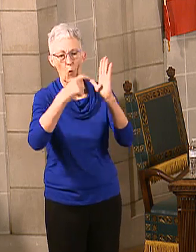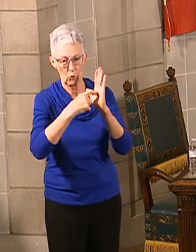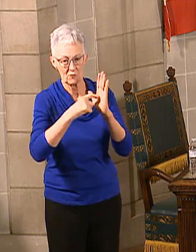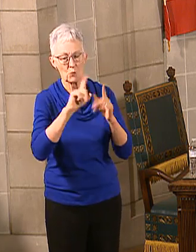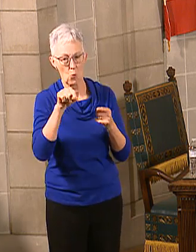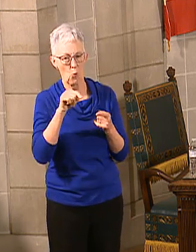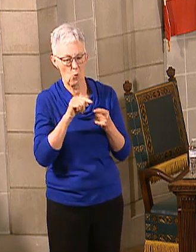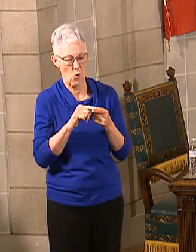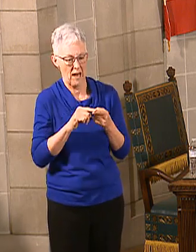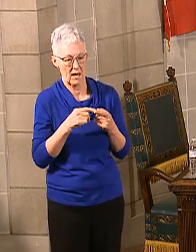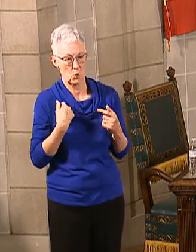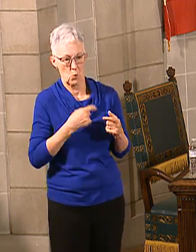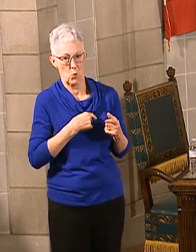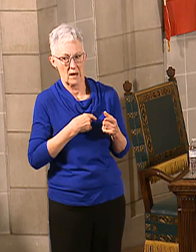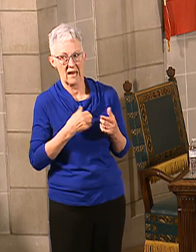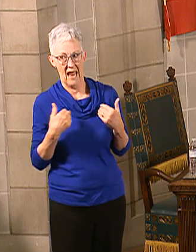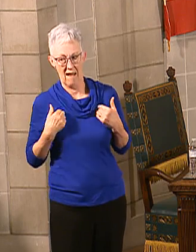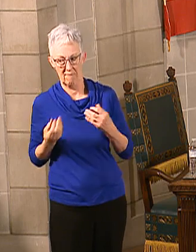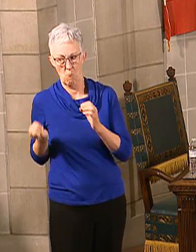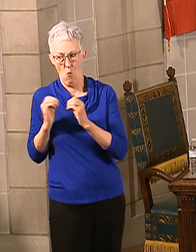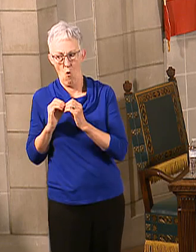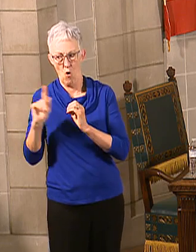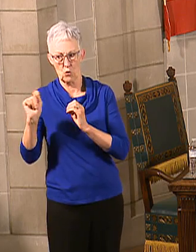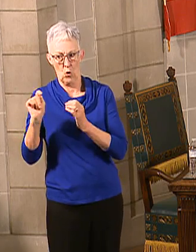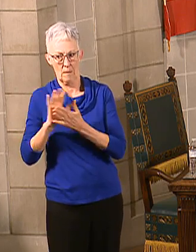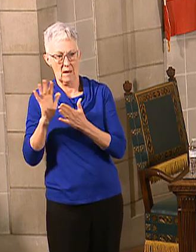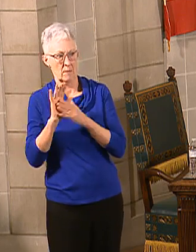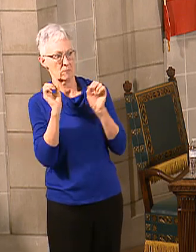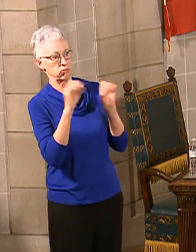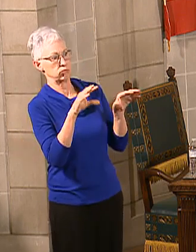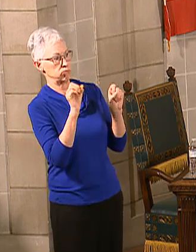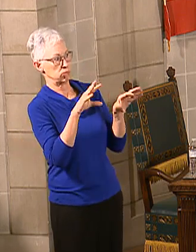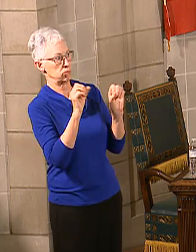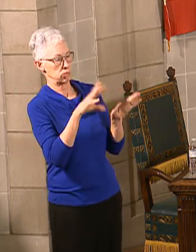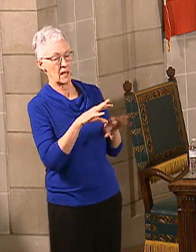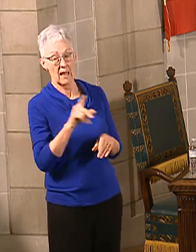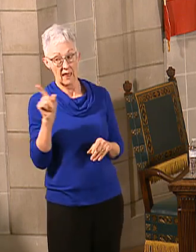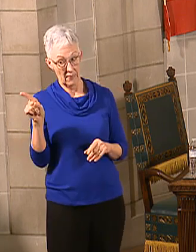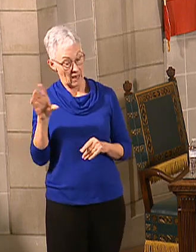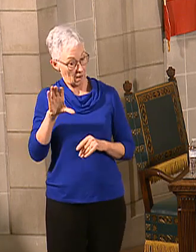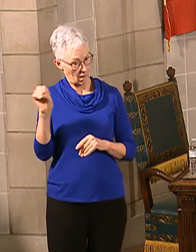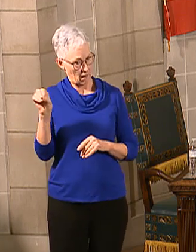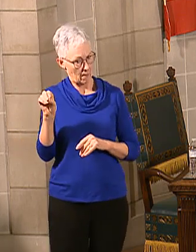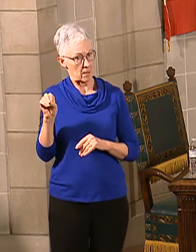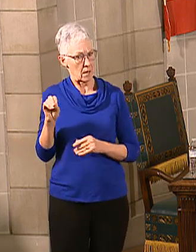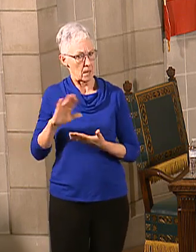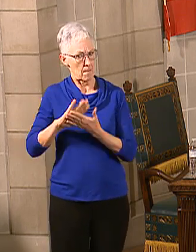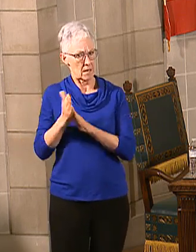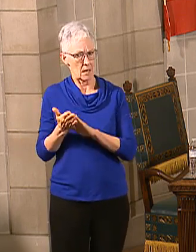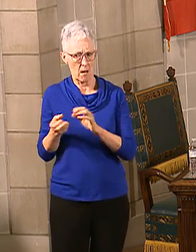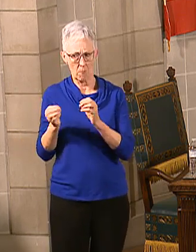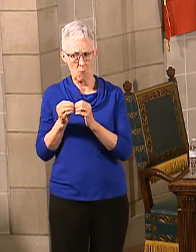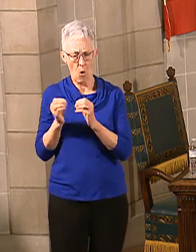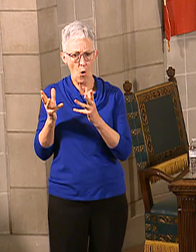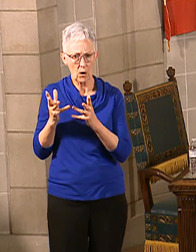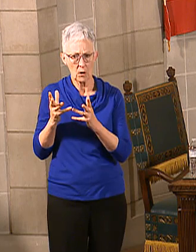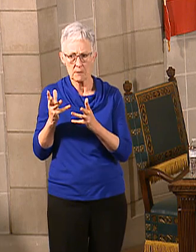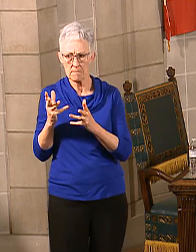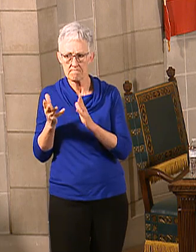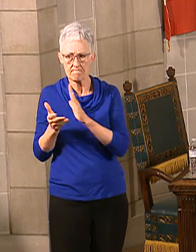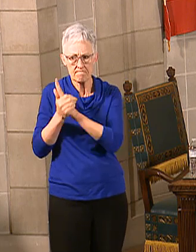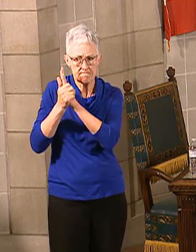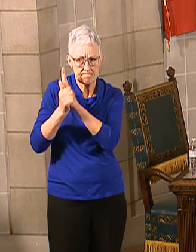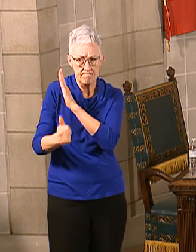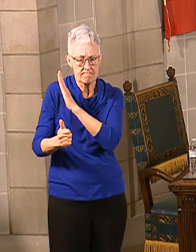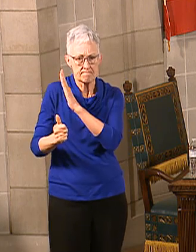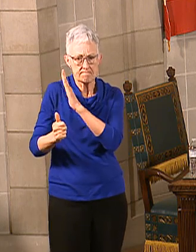up. Manufacturers have become more efficient, and what they're doing is making one